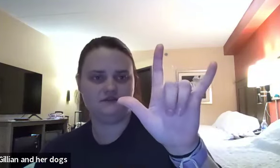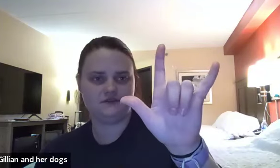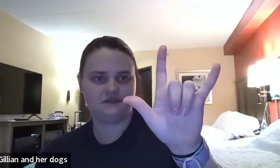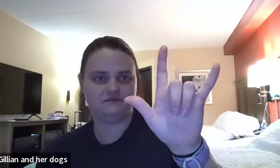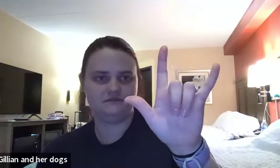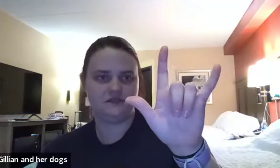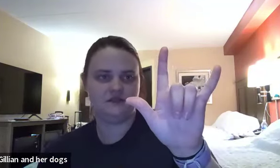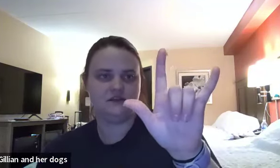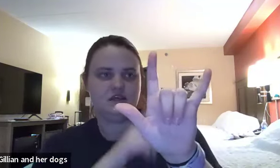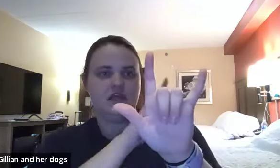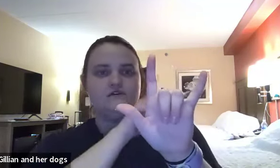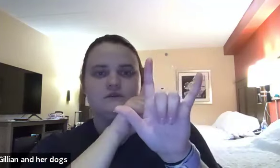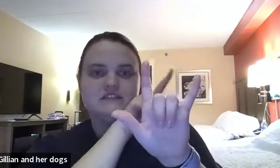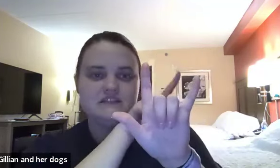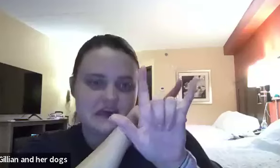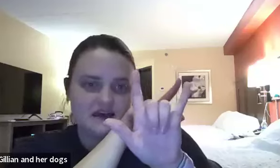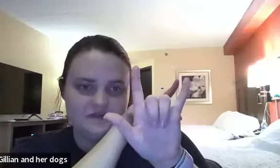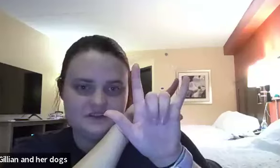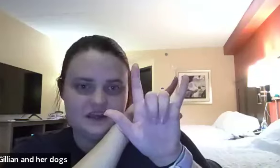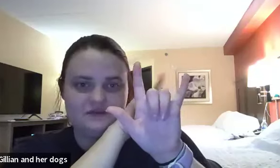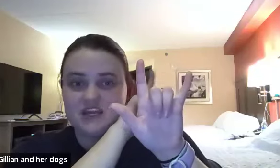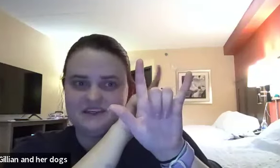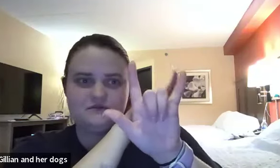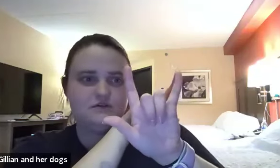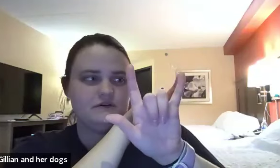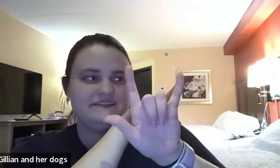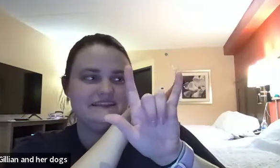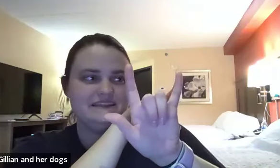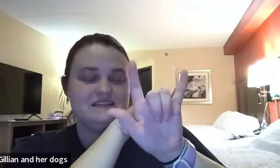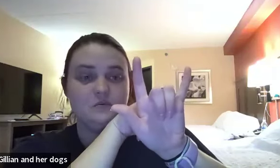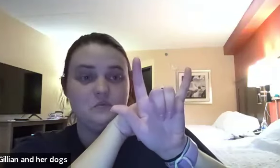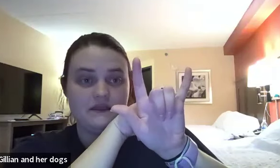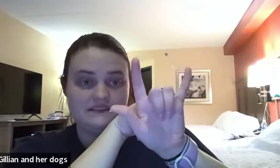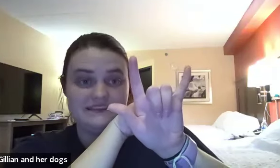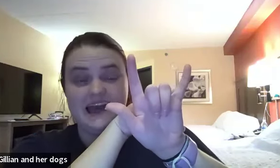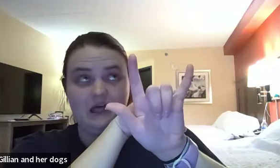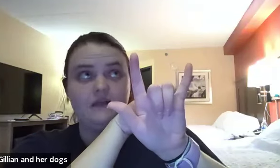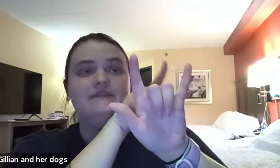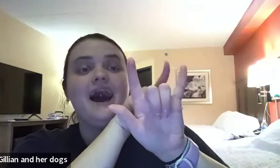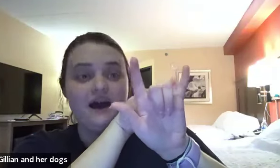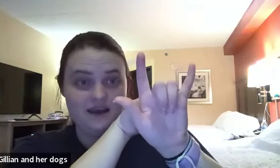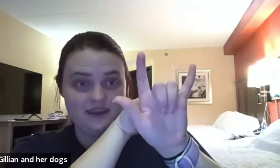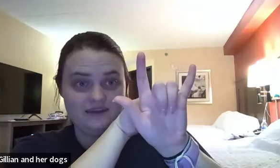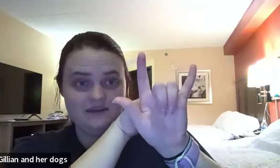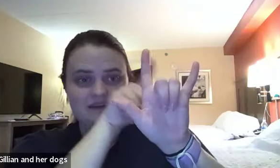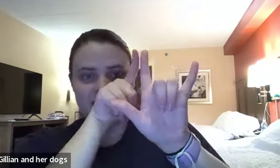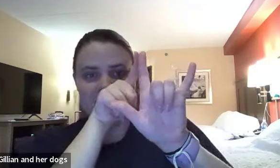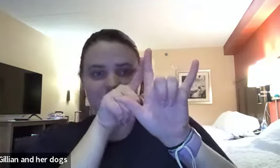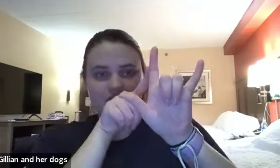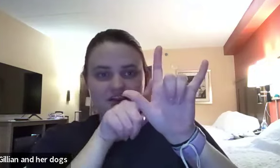you sign. And the reason it's the I love you sign, which I think is really cool, is this is the I. And if you look here,